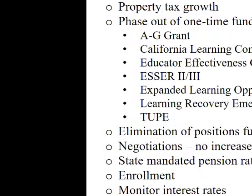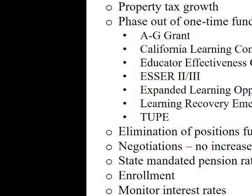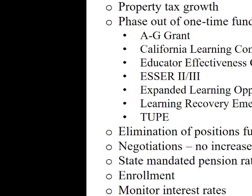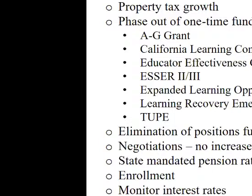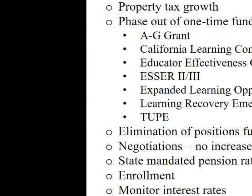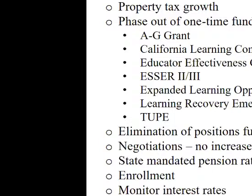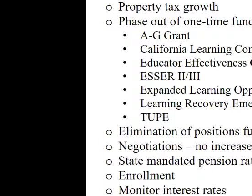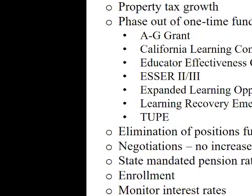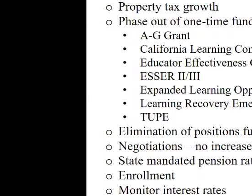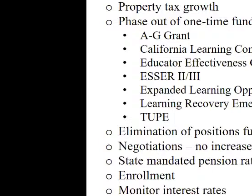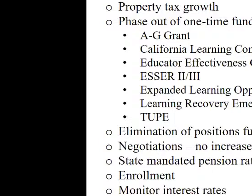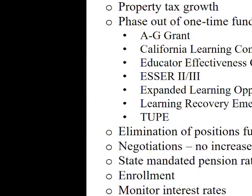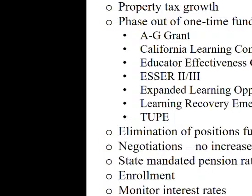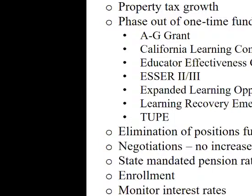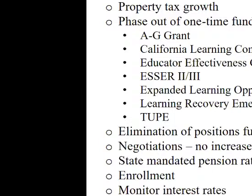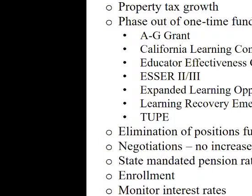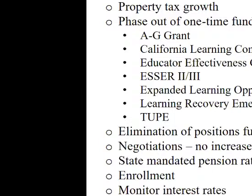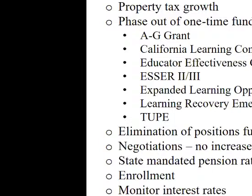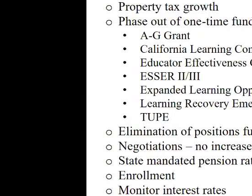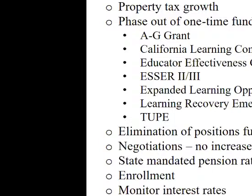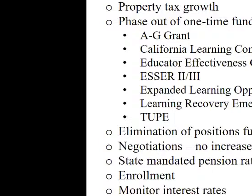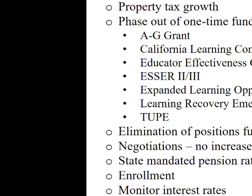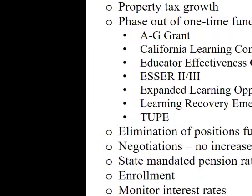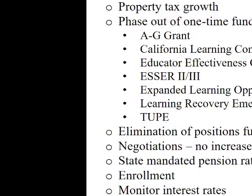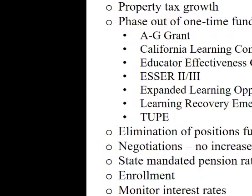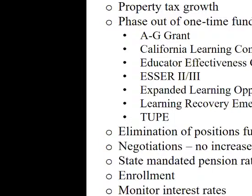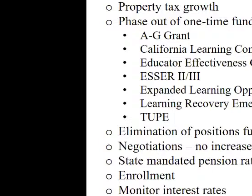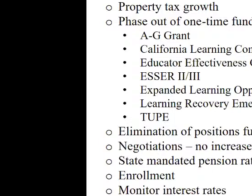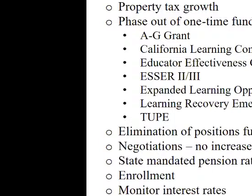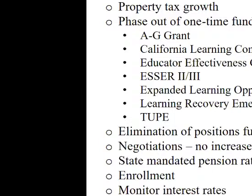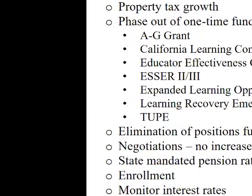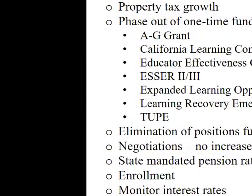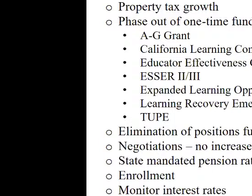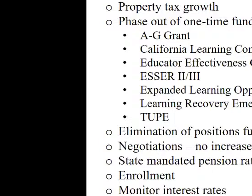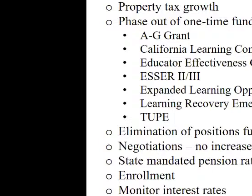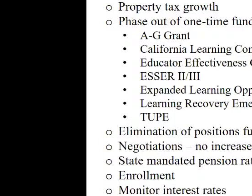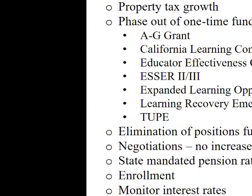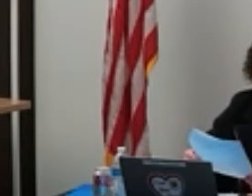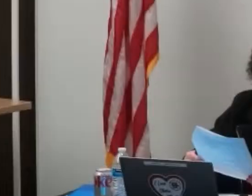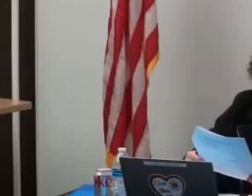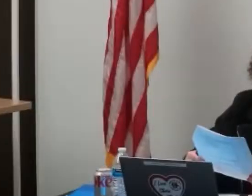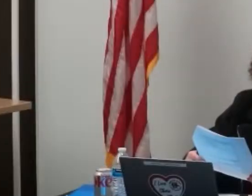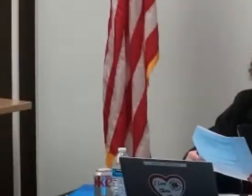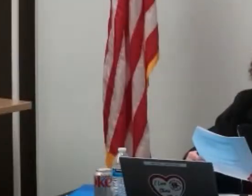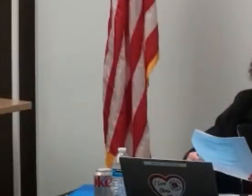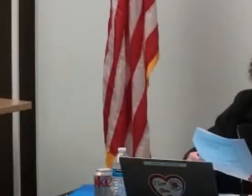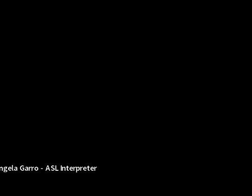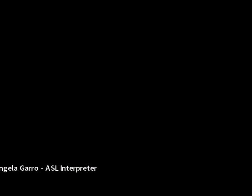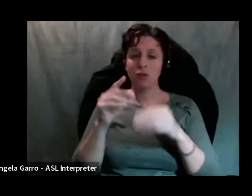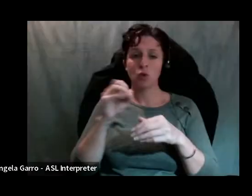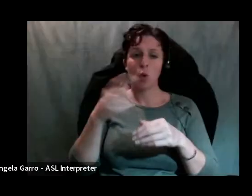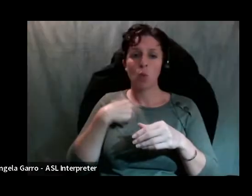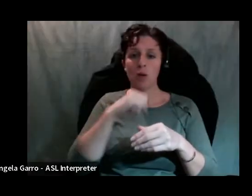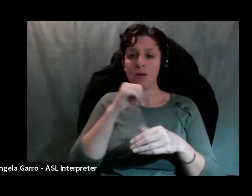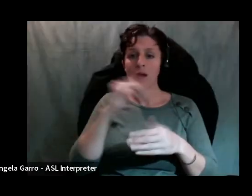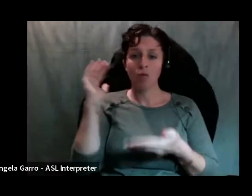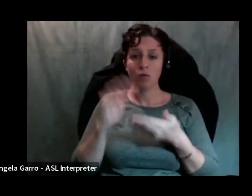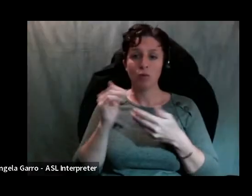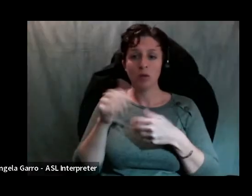can use some of that offsetting to offset part of this so that we're not reducing other